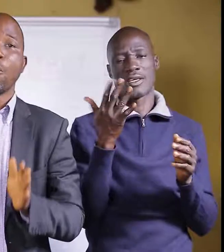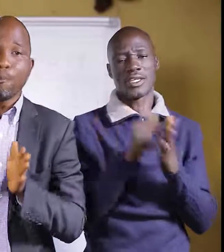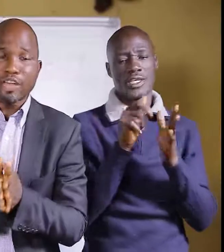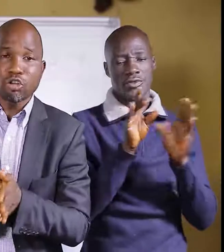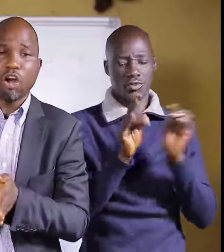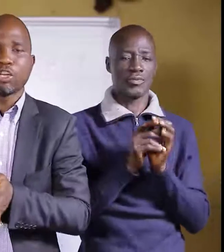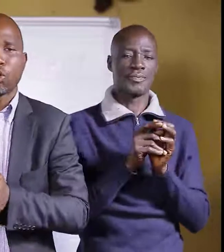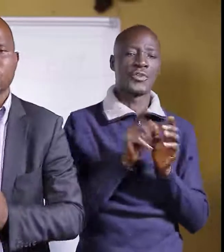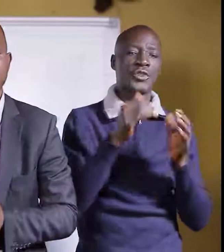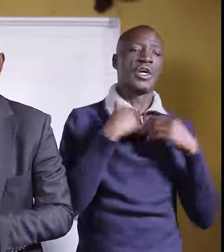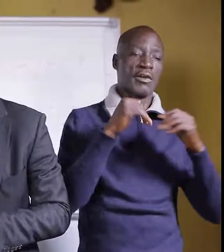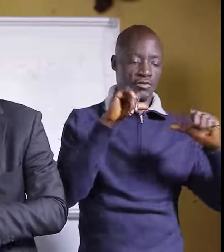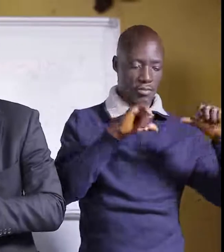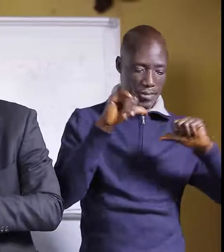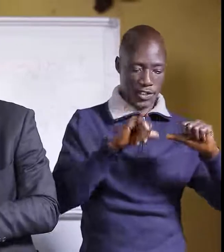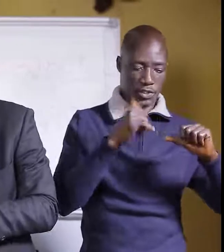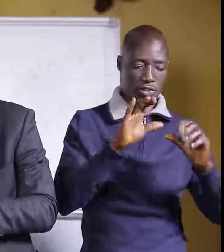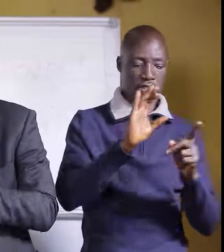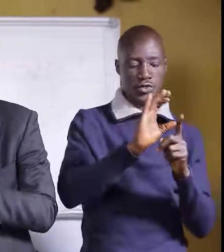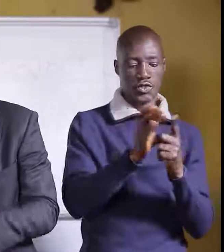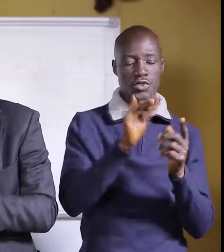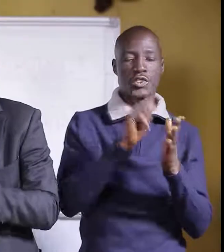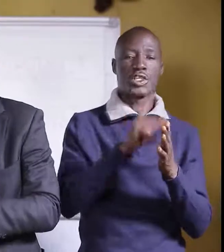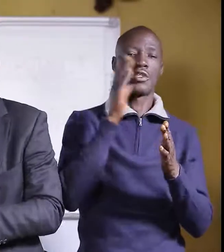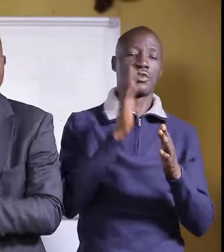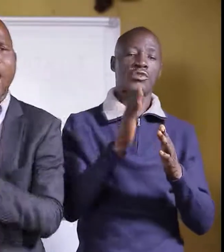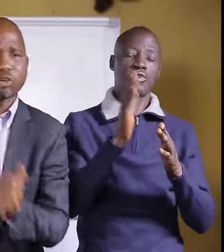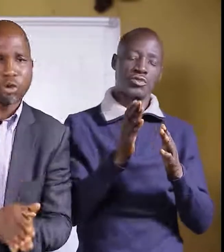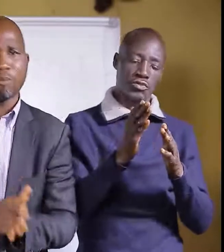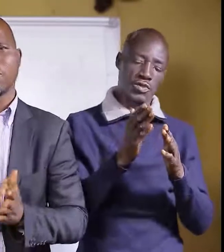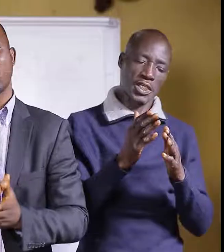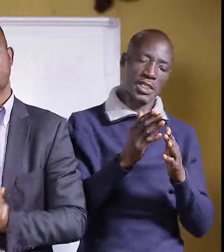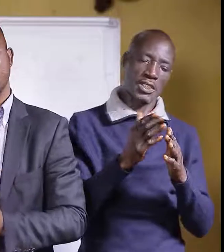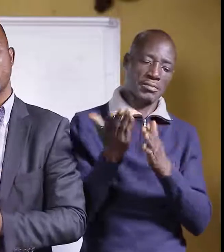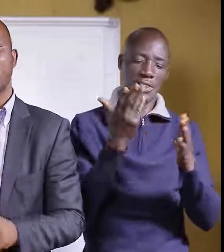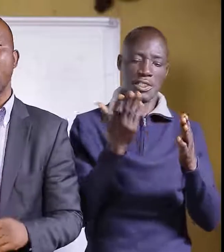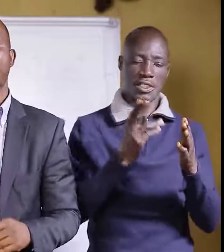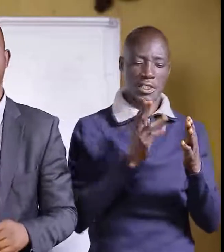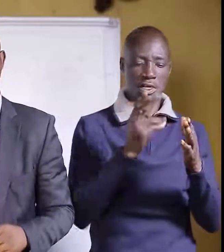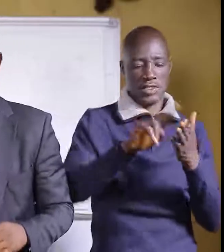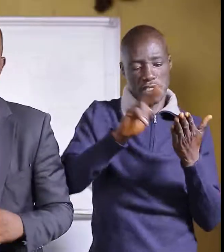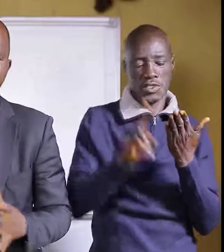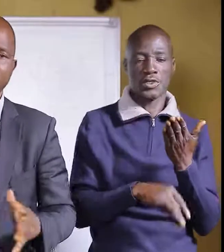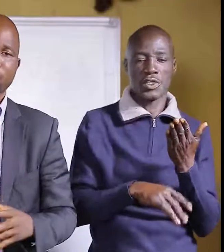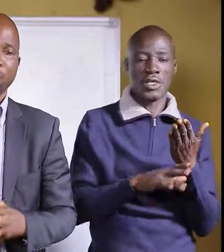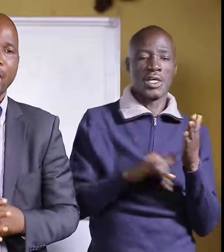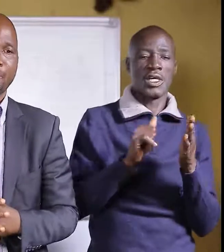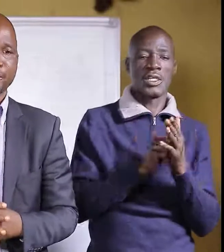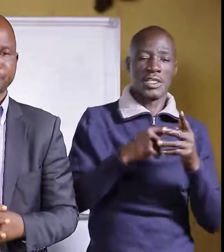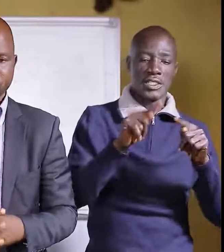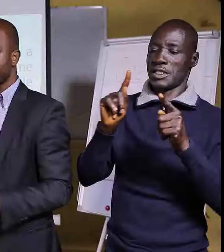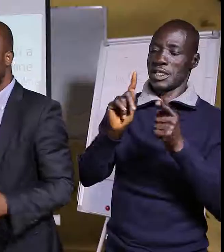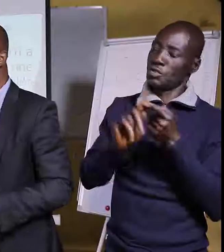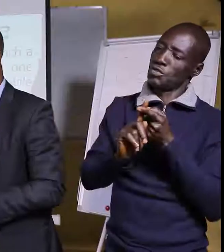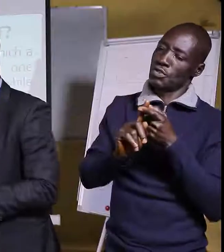to measure the conditions that will influence the outcome of your experiment and prevent them from